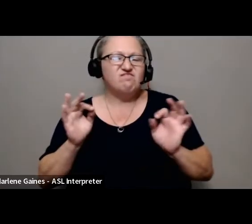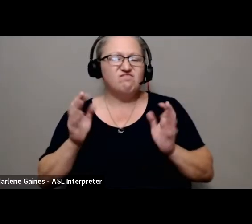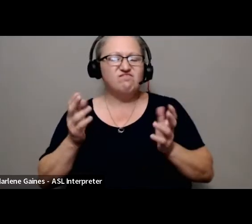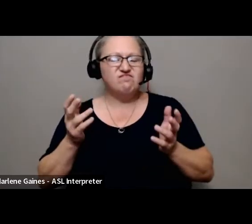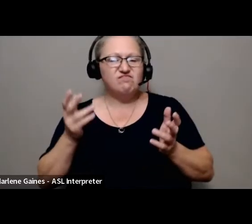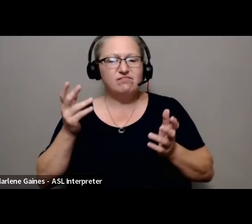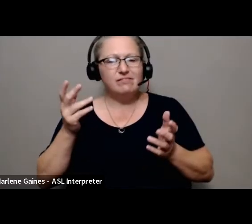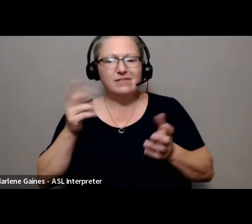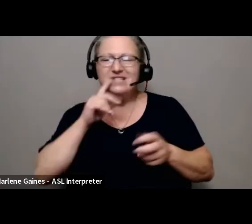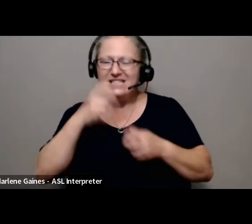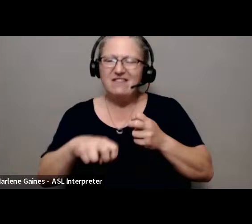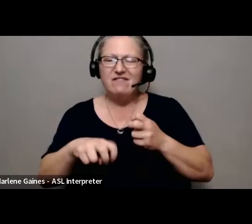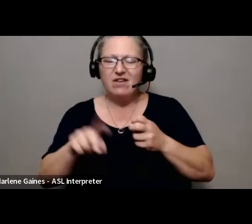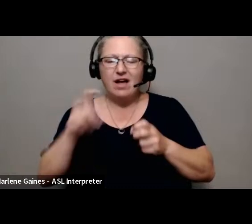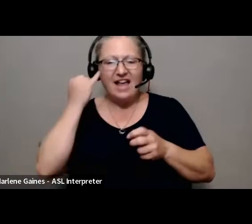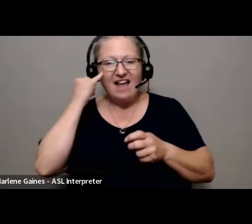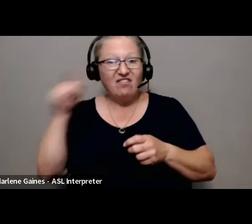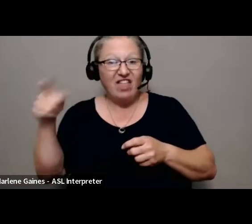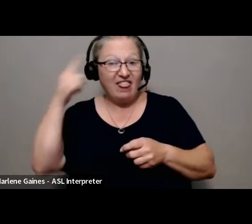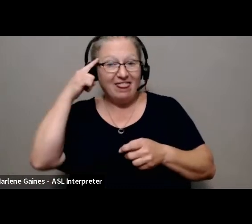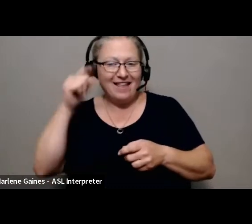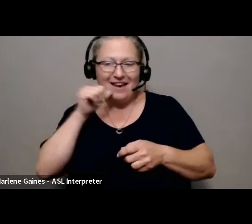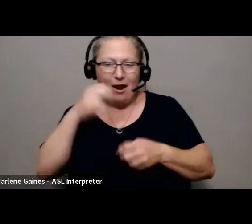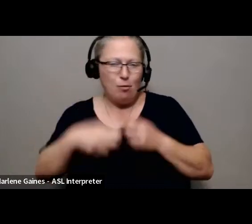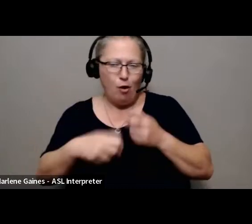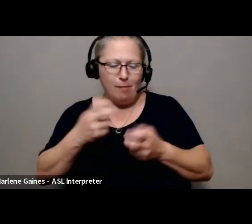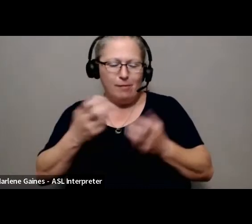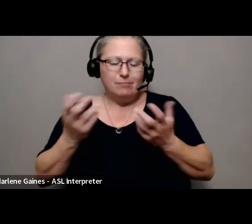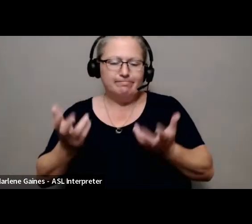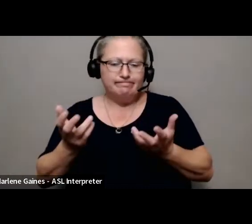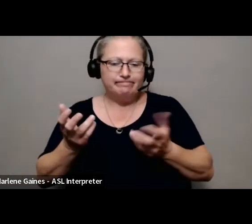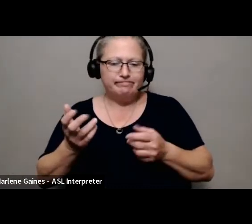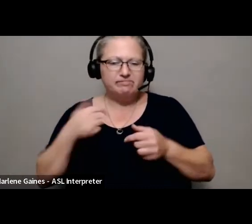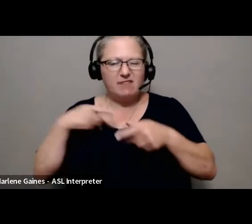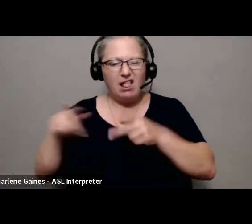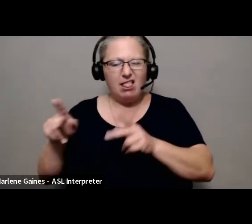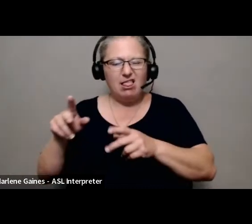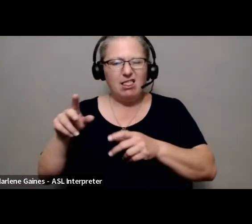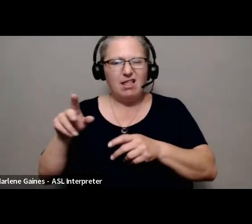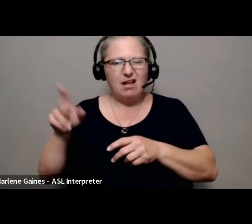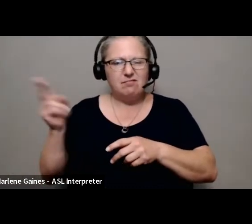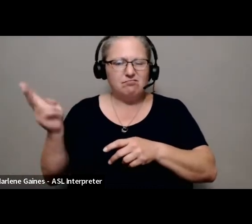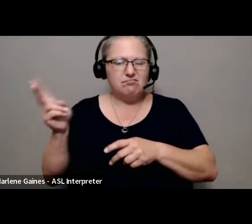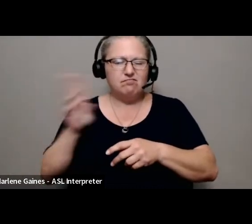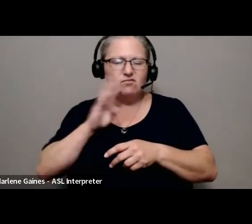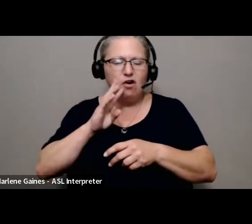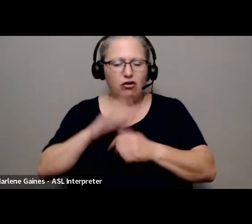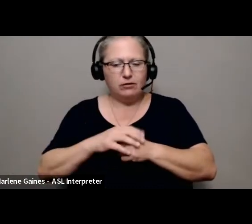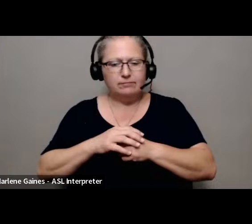difficult when they don't think it's a problem. So, but I'll let Jessamy and Amelia talk.